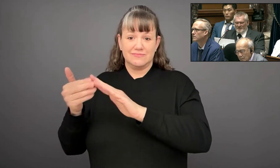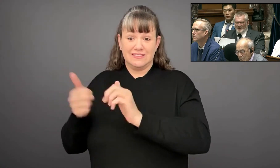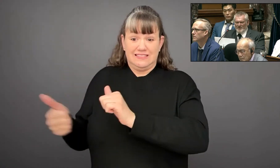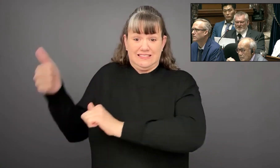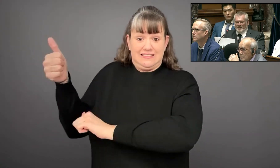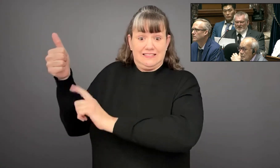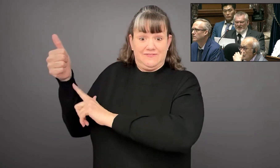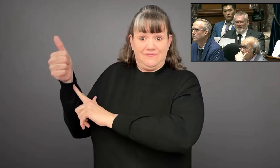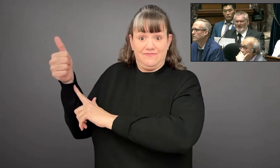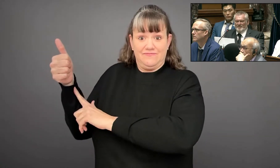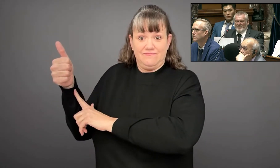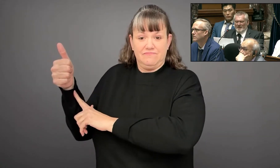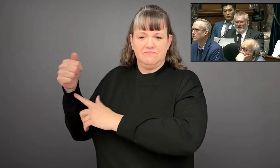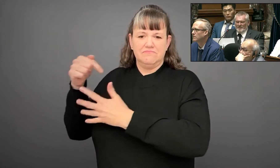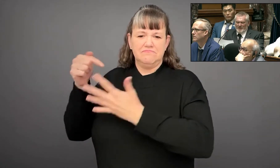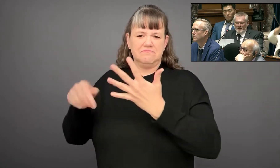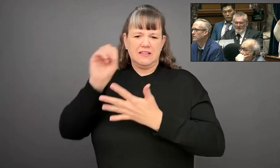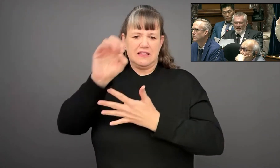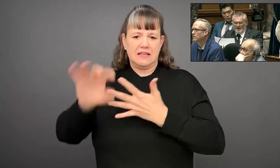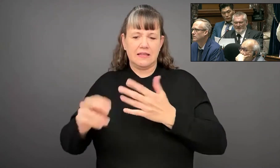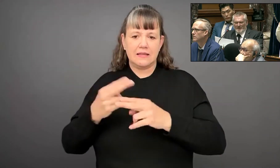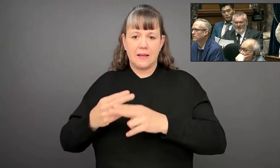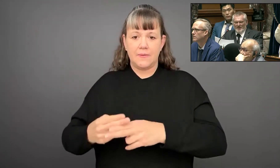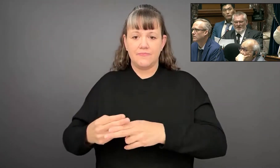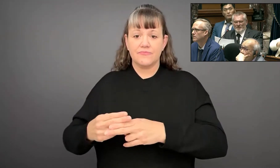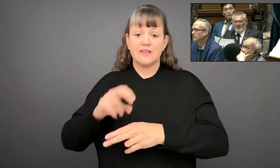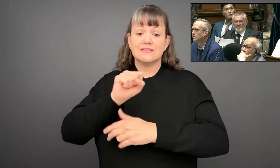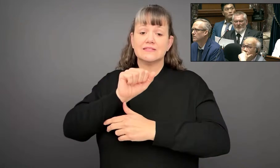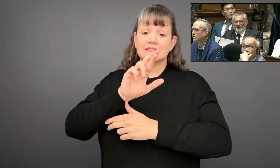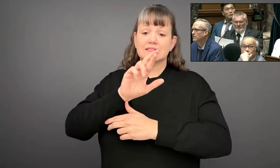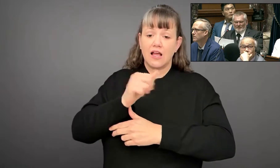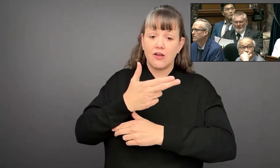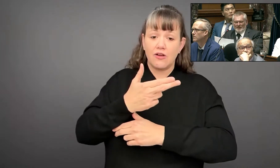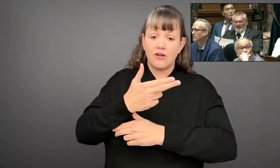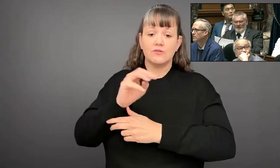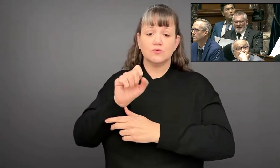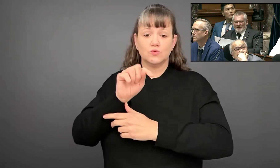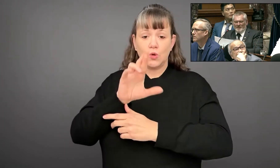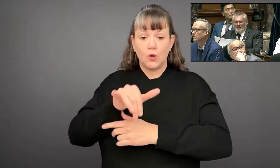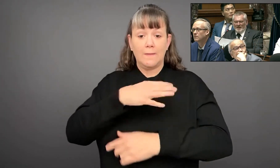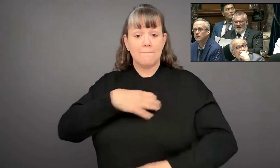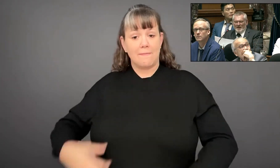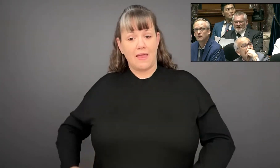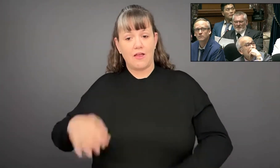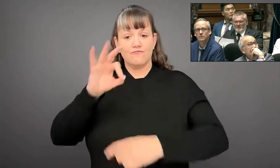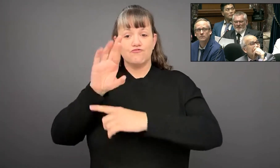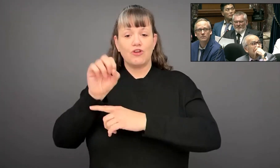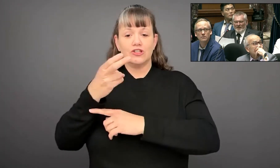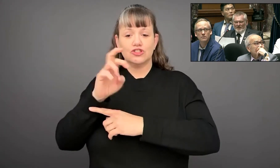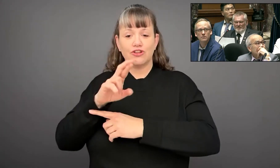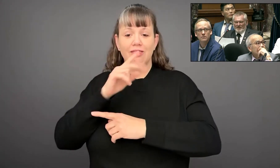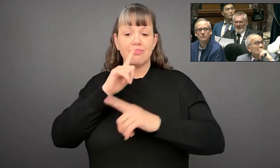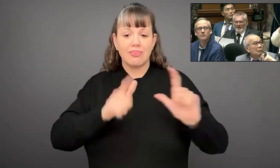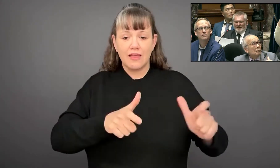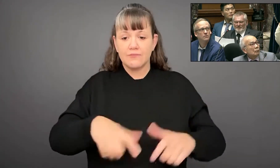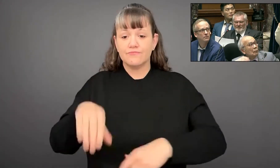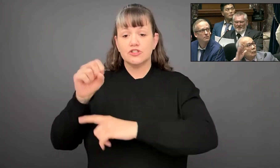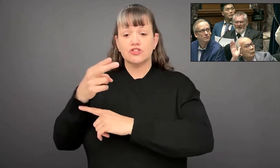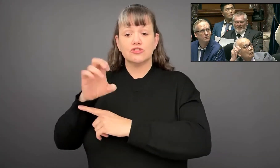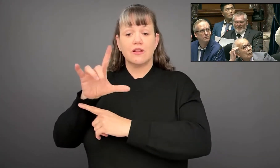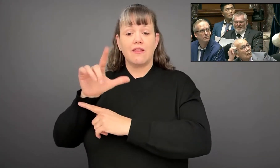order, Sarah Story, Mayor of Fraser Lake, Sheila Boehm, City Councillor from Williams